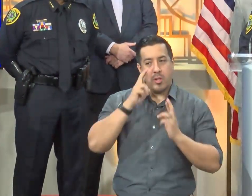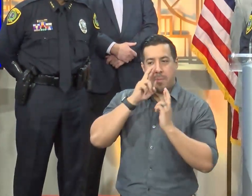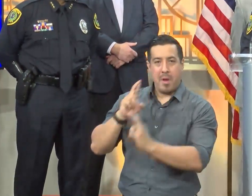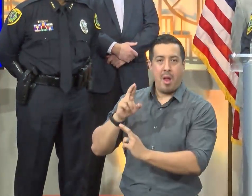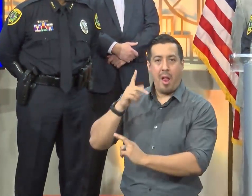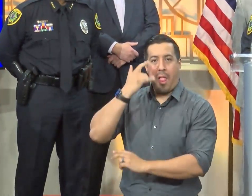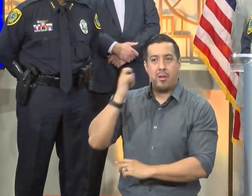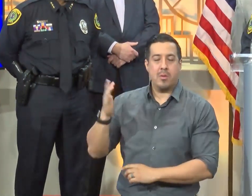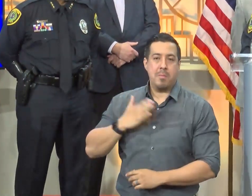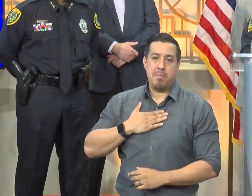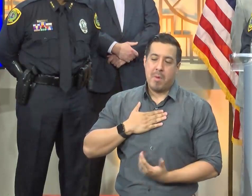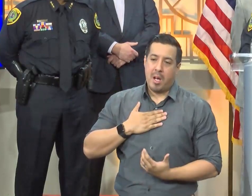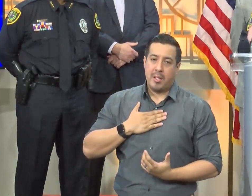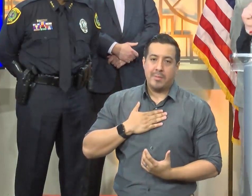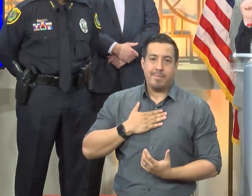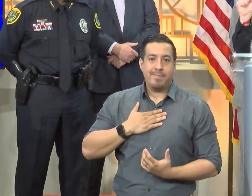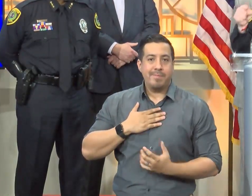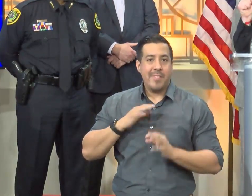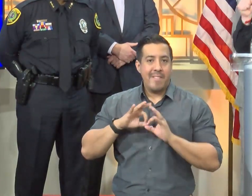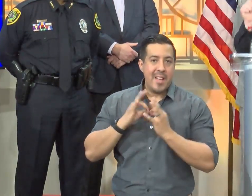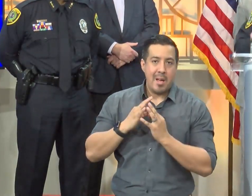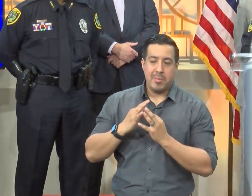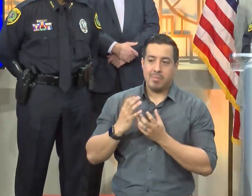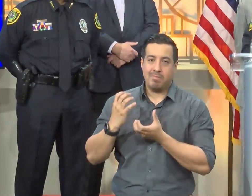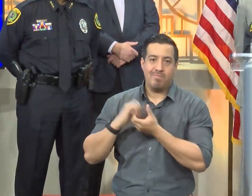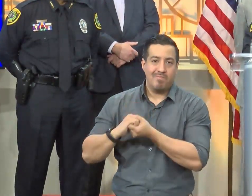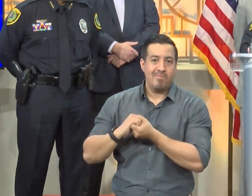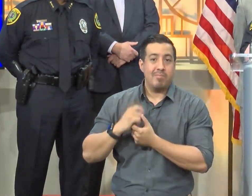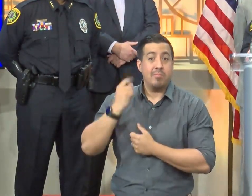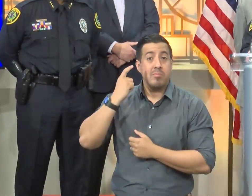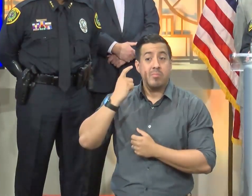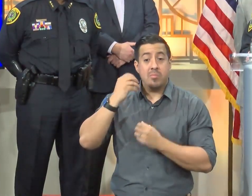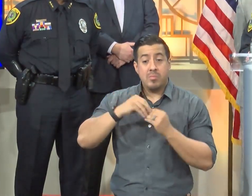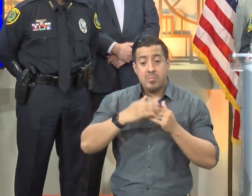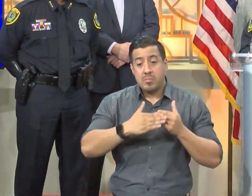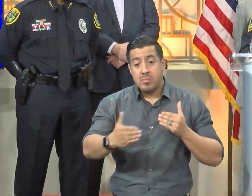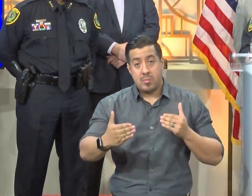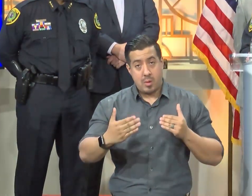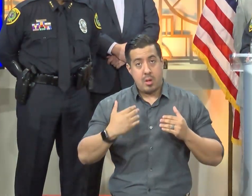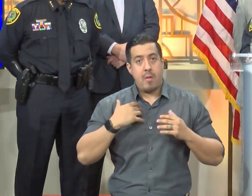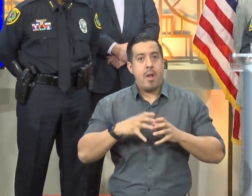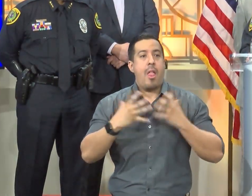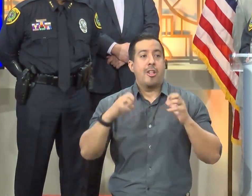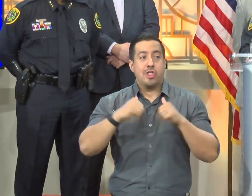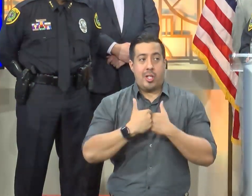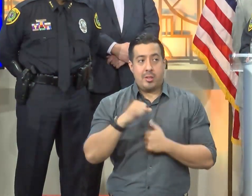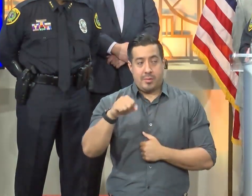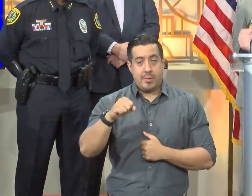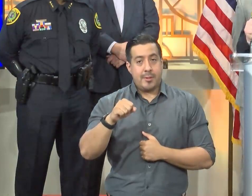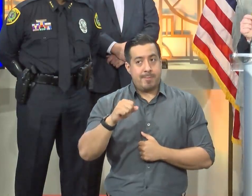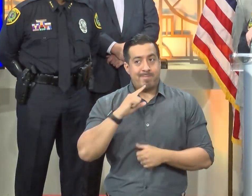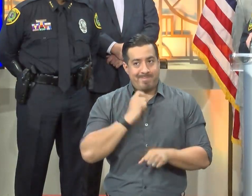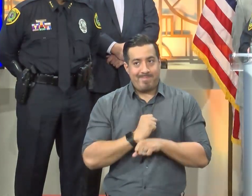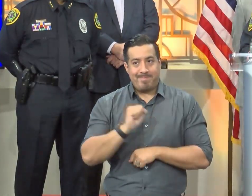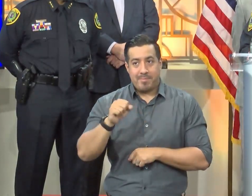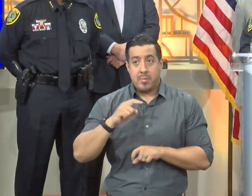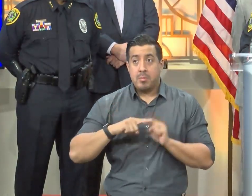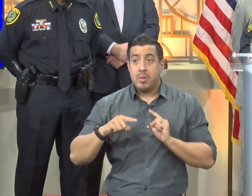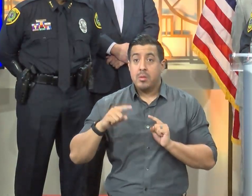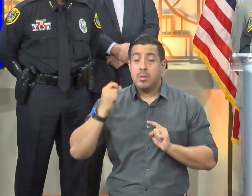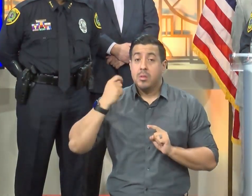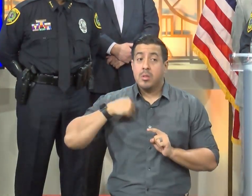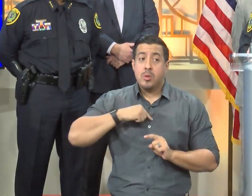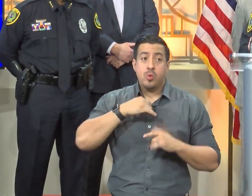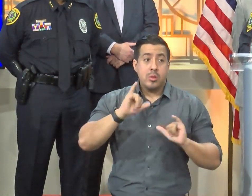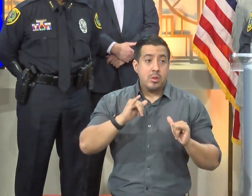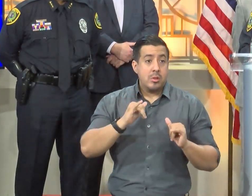blood. We have many challenges ahead of us, that is for sure. But as we continue to serve the